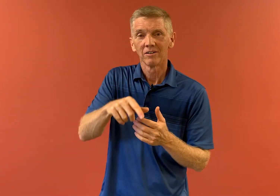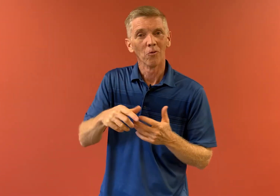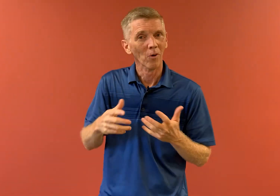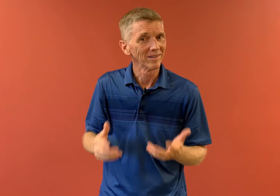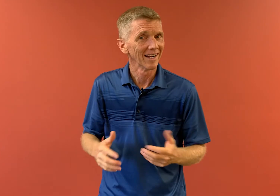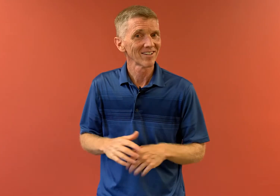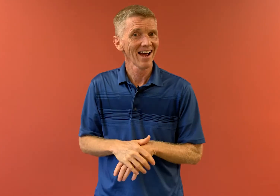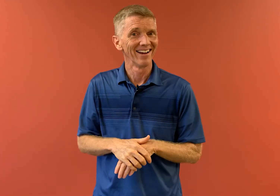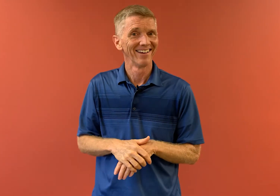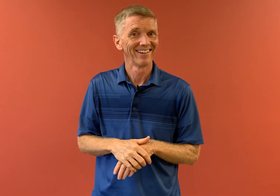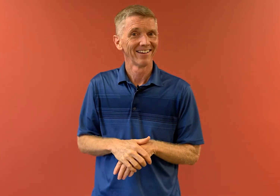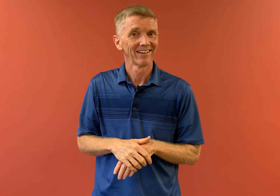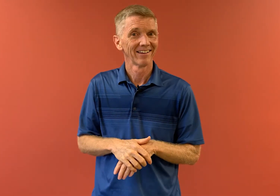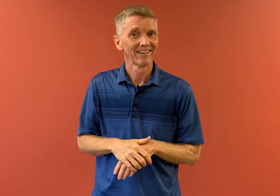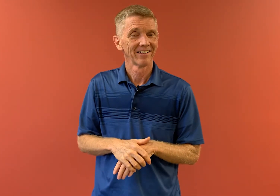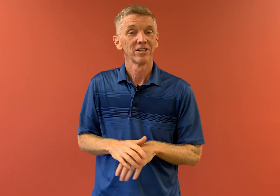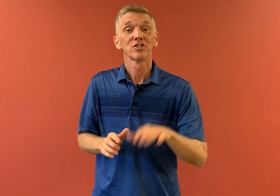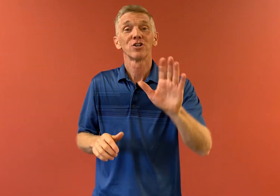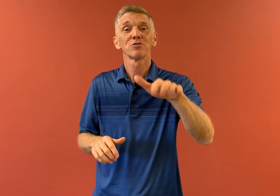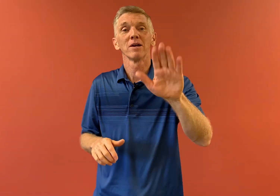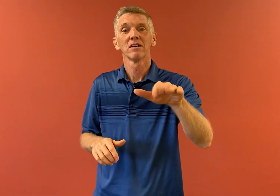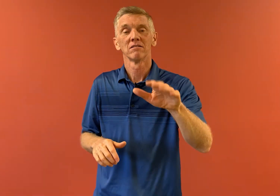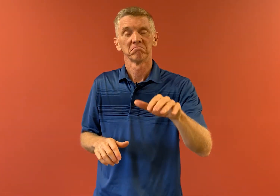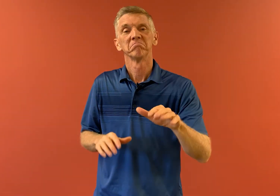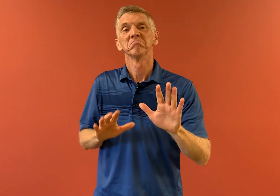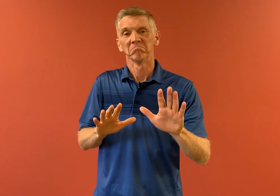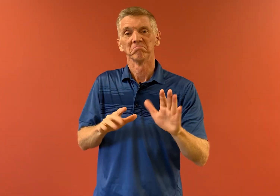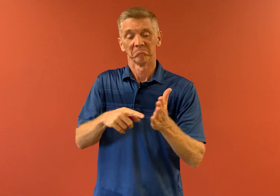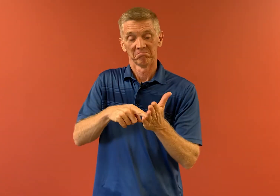What did I sign? Excuse me.